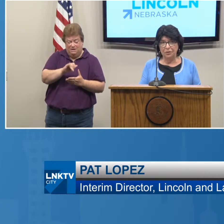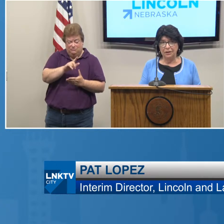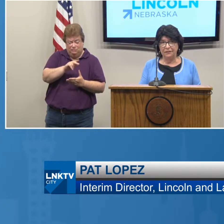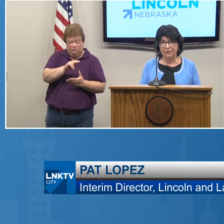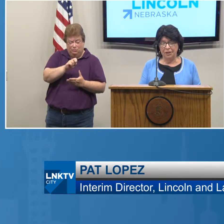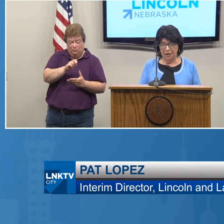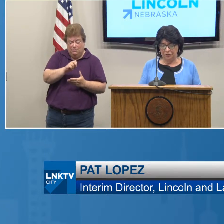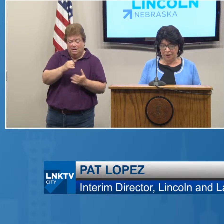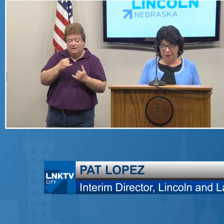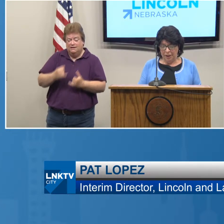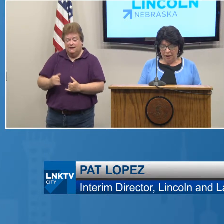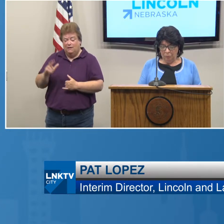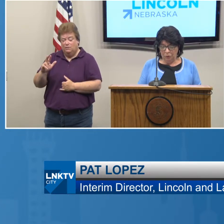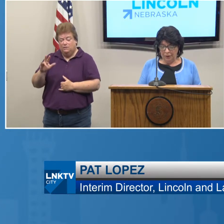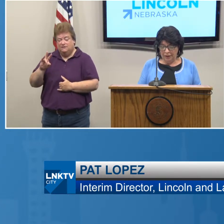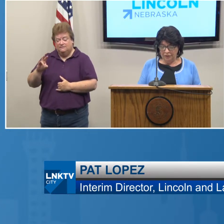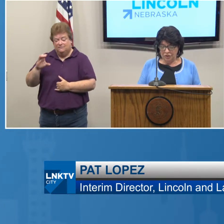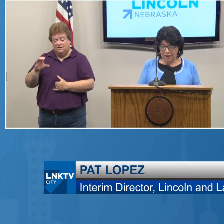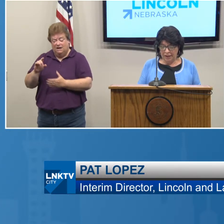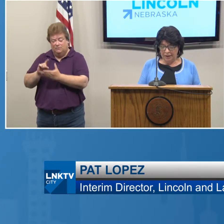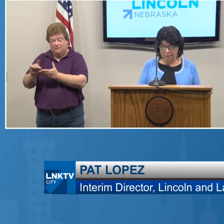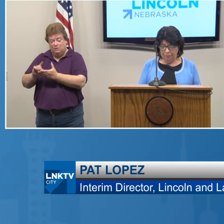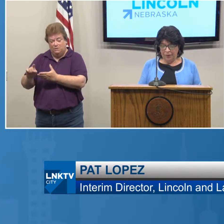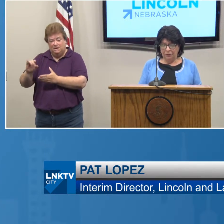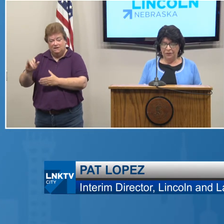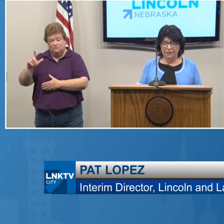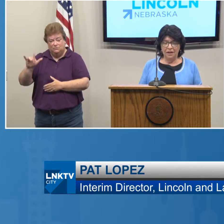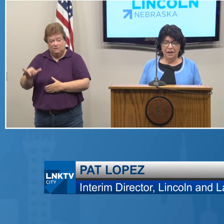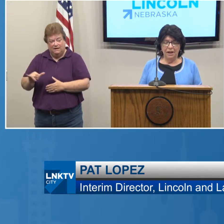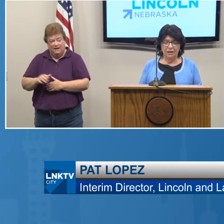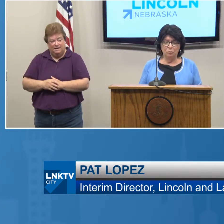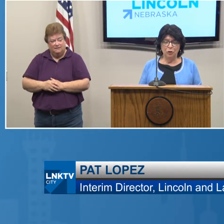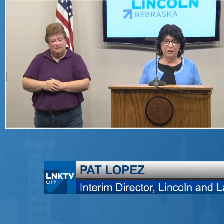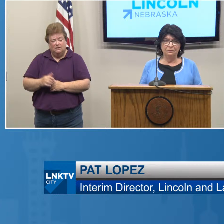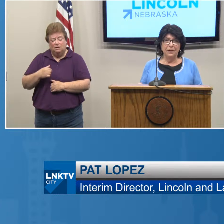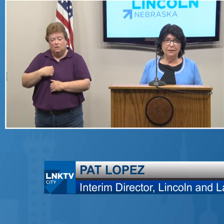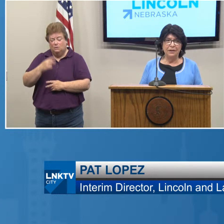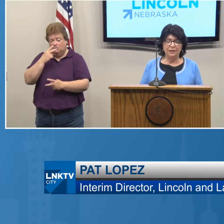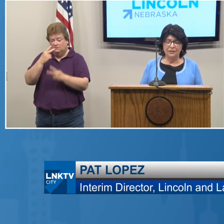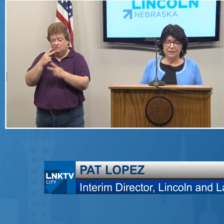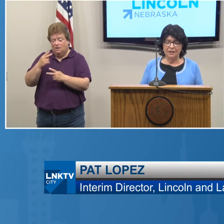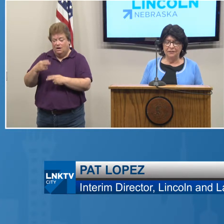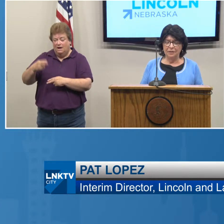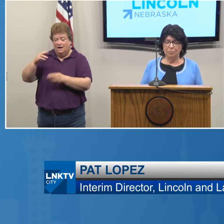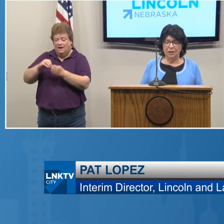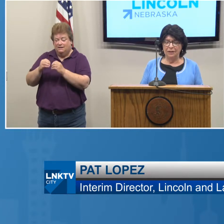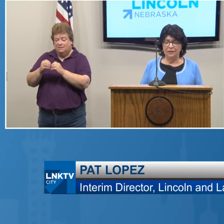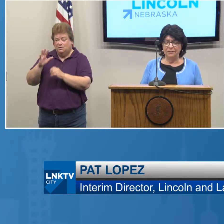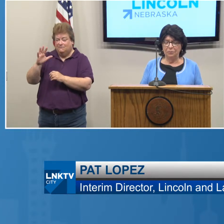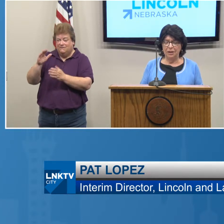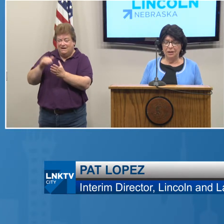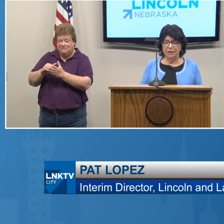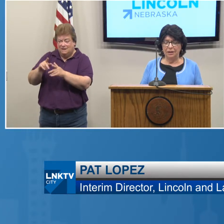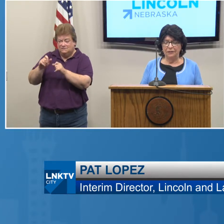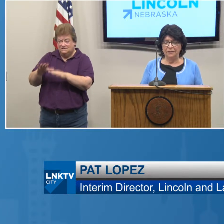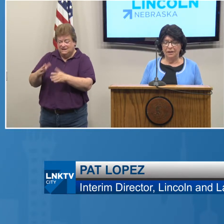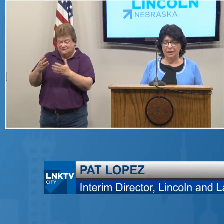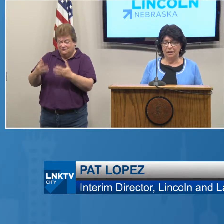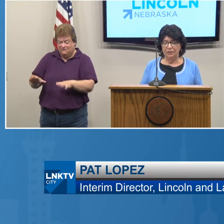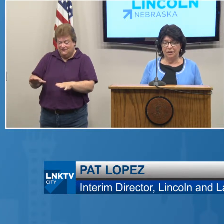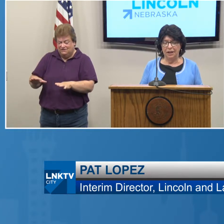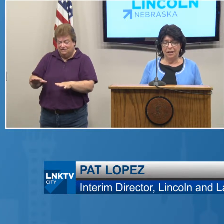about 3,700 per week in July. We saw a high of more than 5,000 tests completed this week,